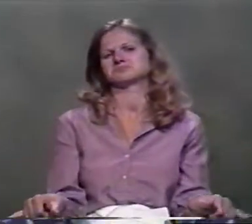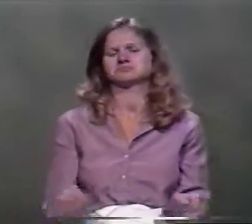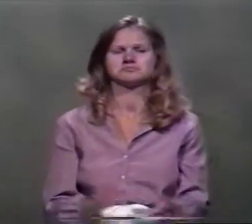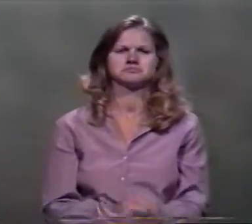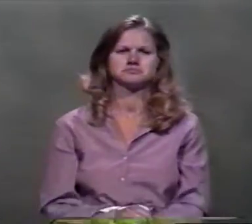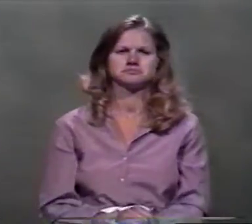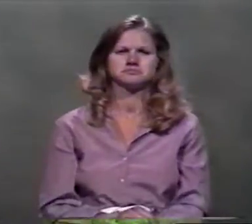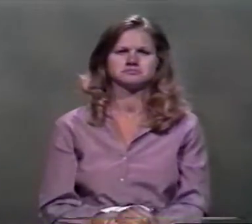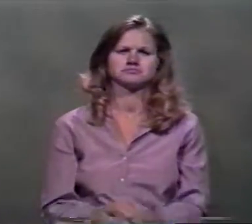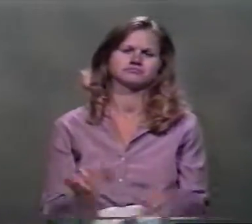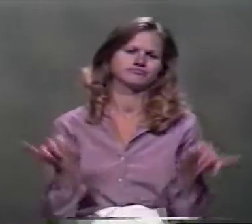Stay the same.